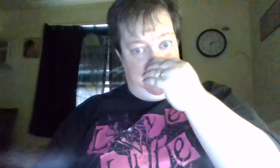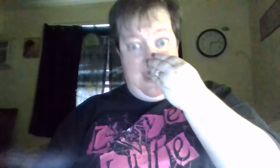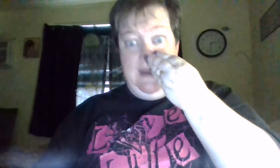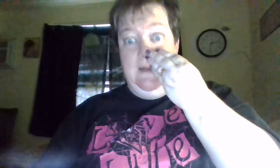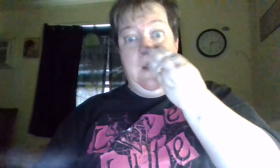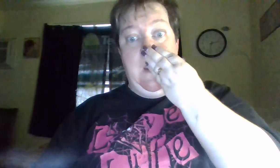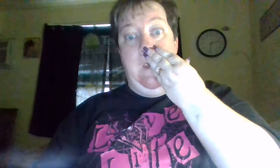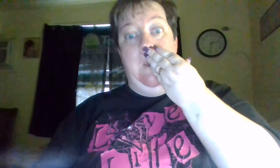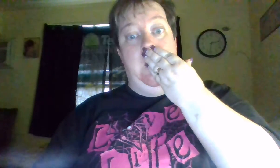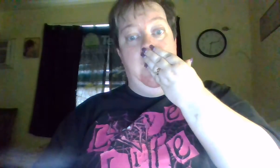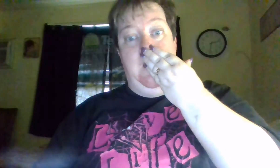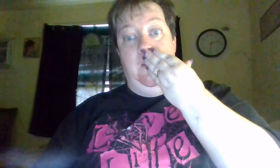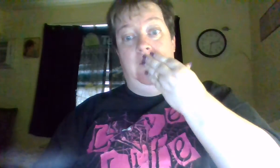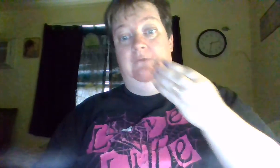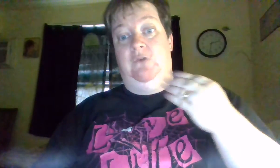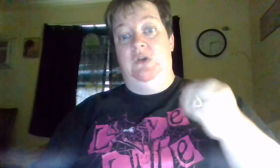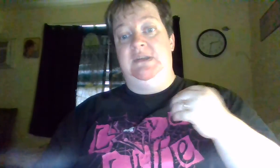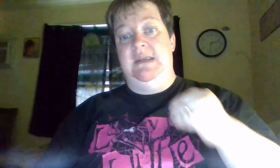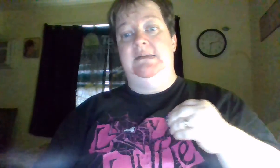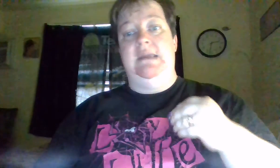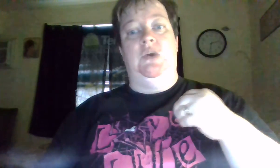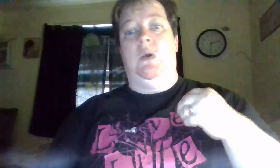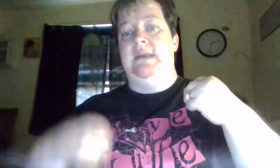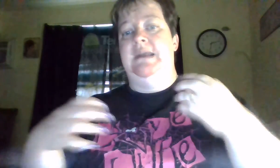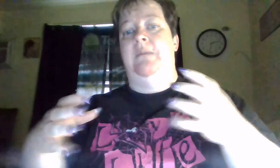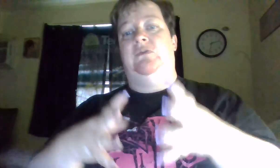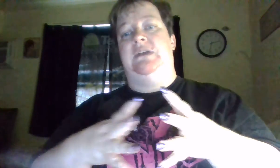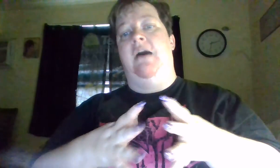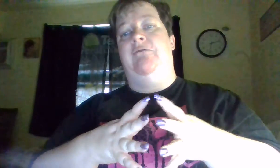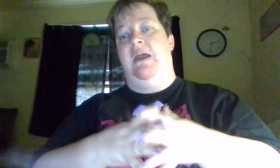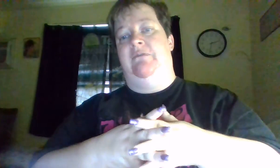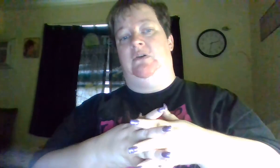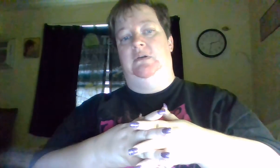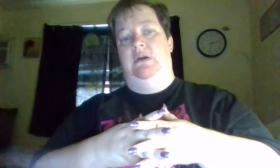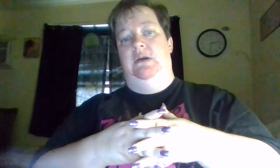blood for your sins, that you are condemned to hell forever.